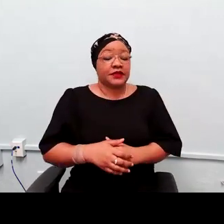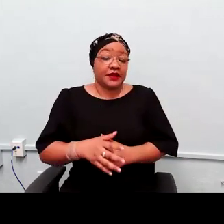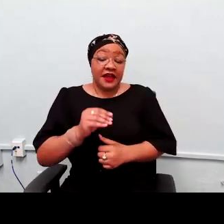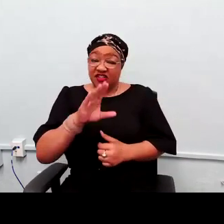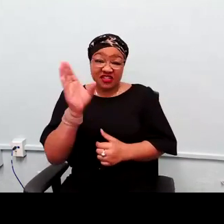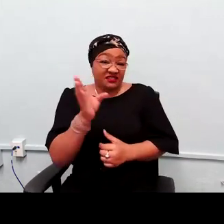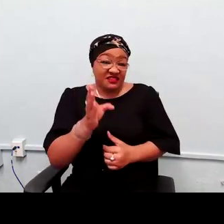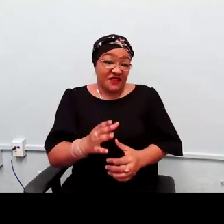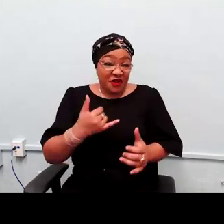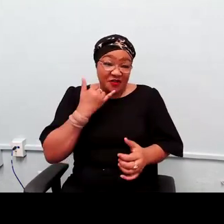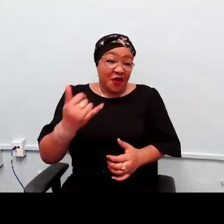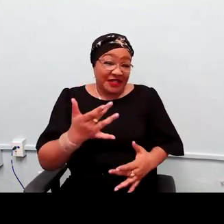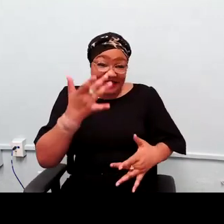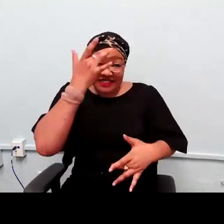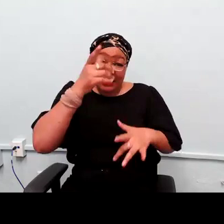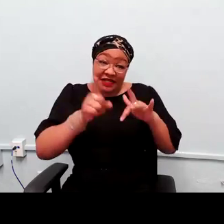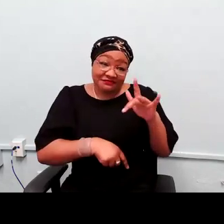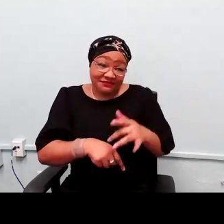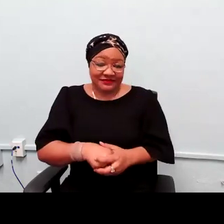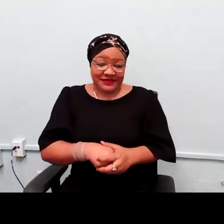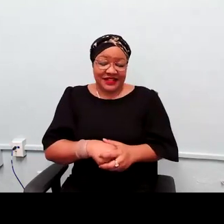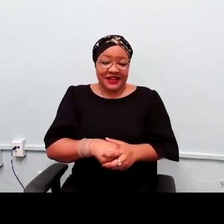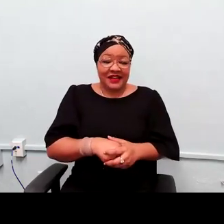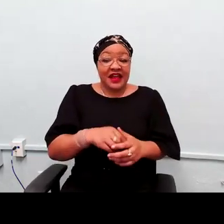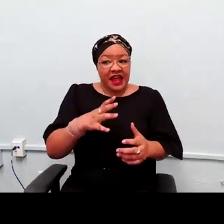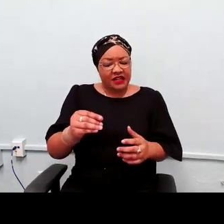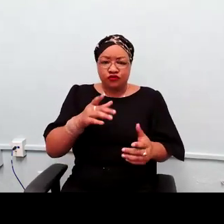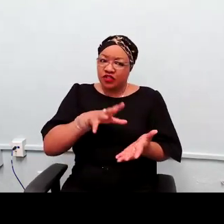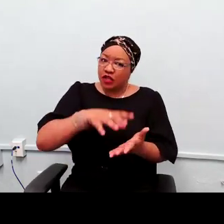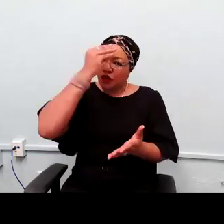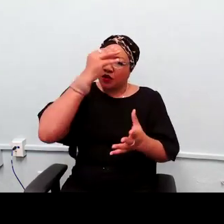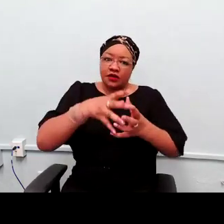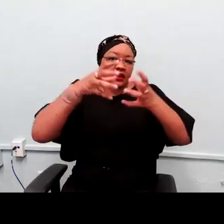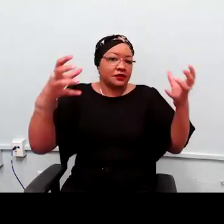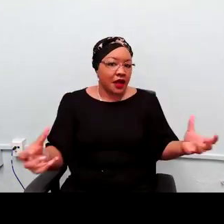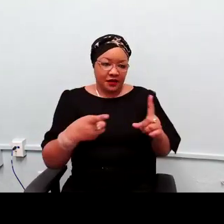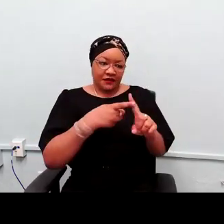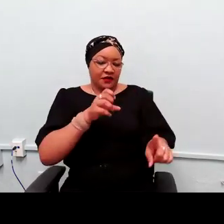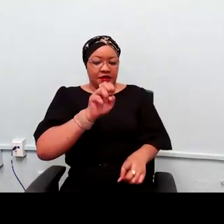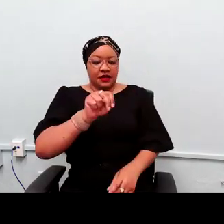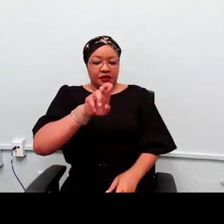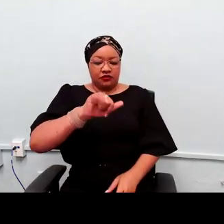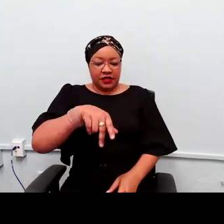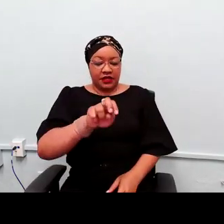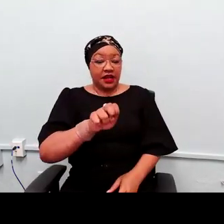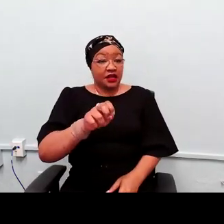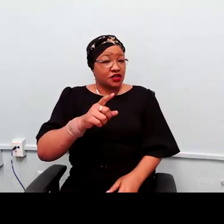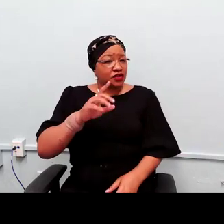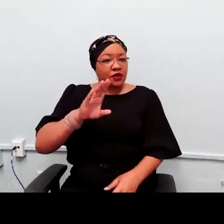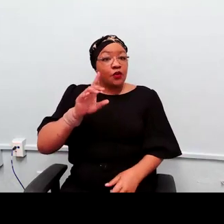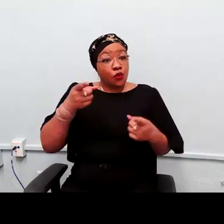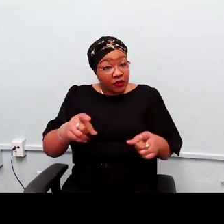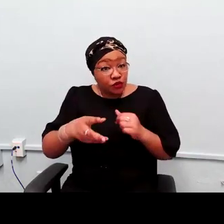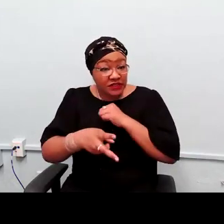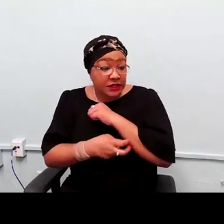boss. He taught Taylor things that would serve her throughout her life. Like never act like you're stealing when you're